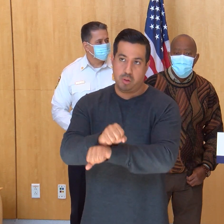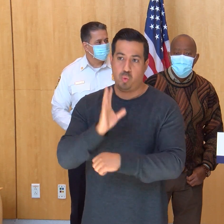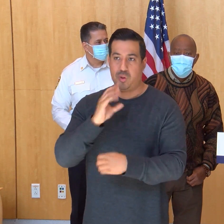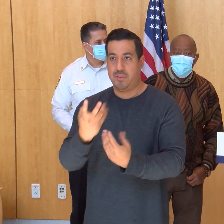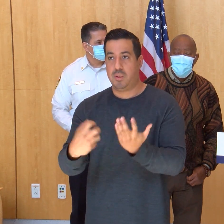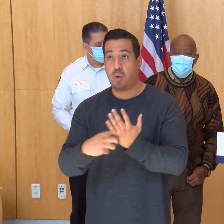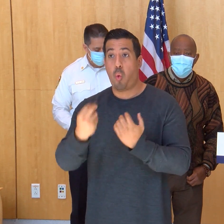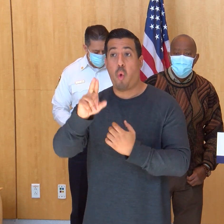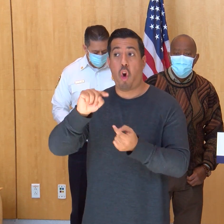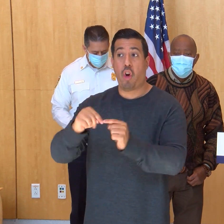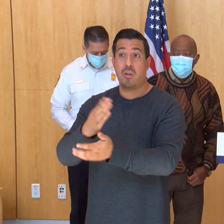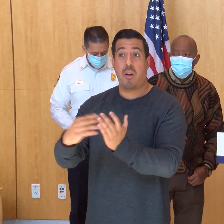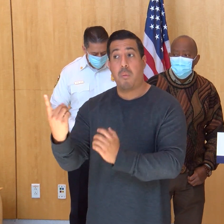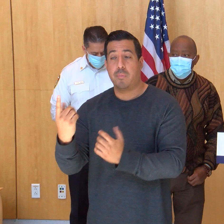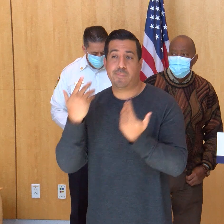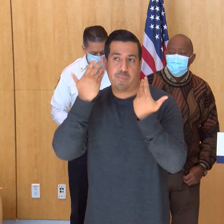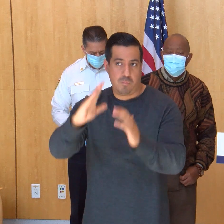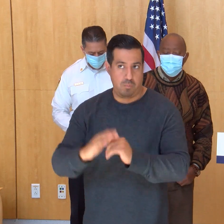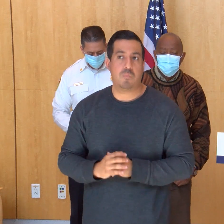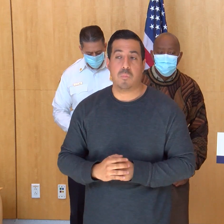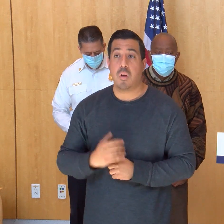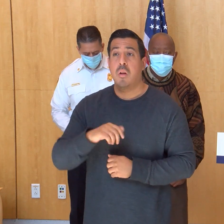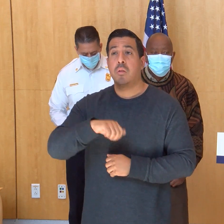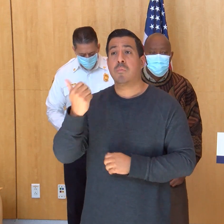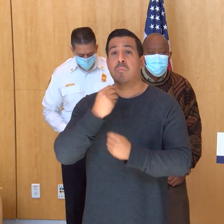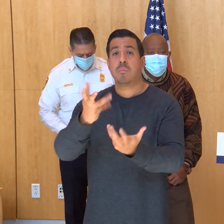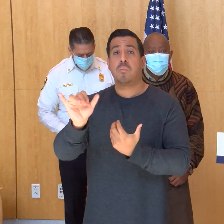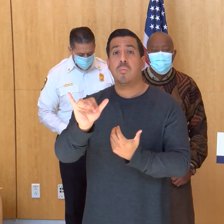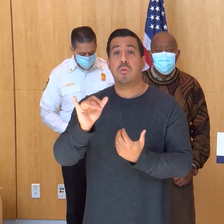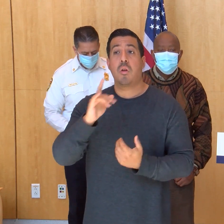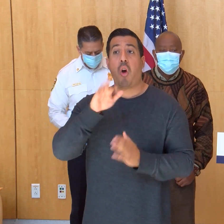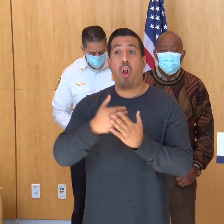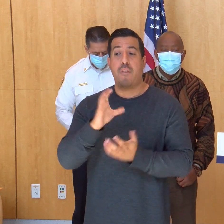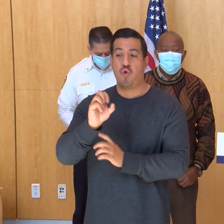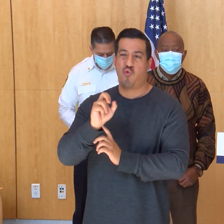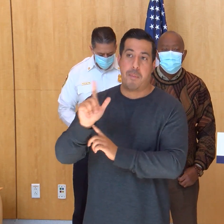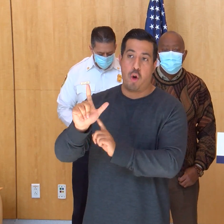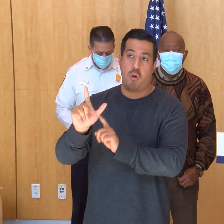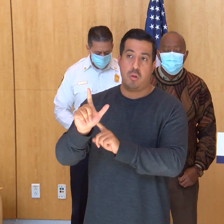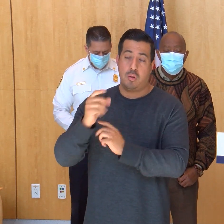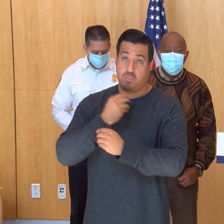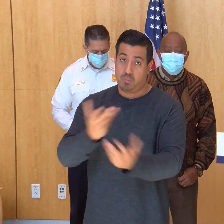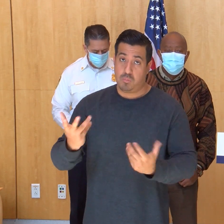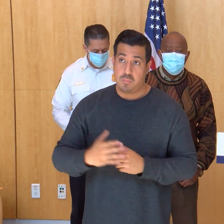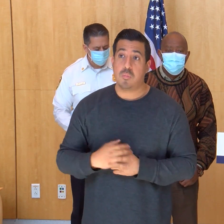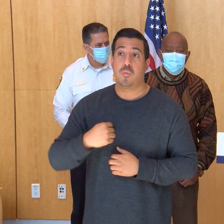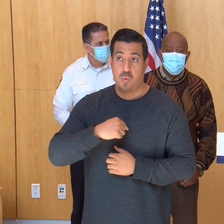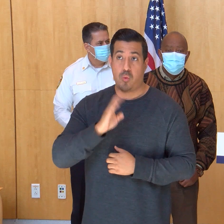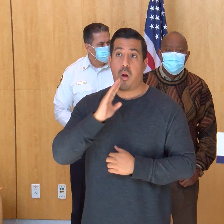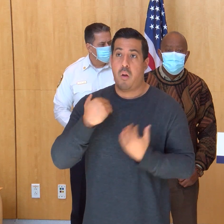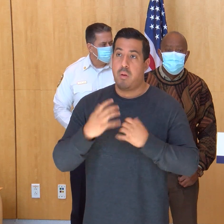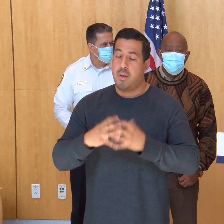you might hurt someone. The other thing that I want to make sure that the community knows, especially to the criminal element, we will have a lot of